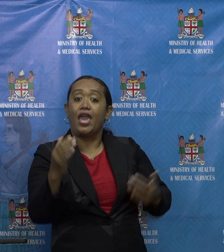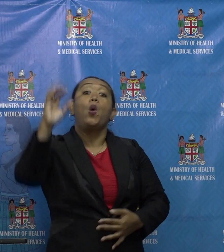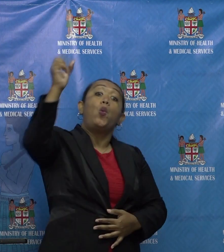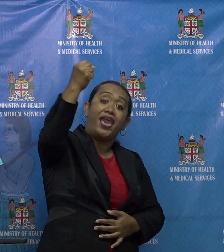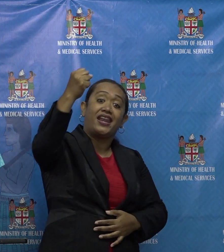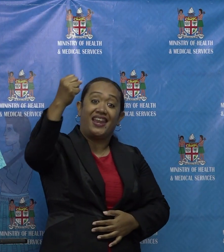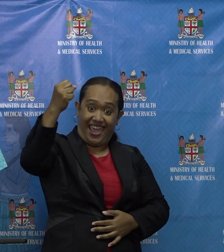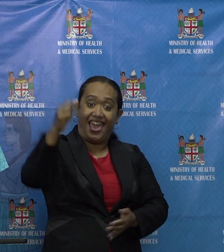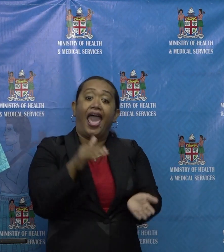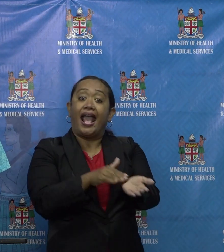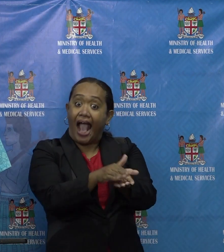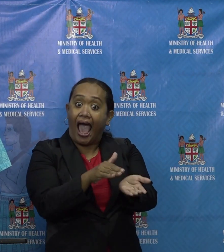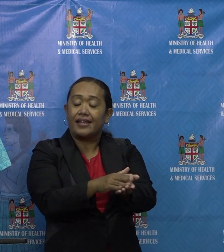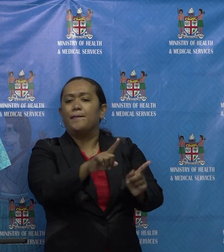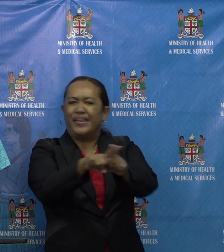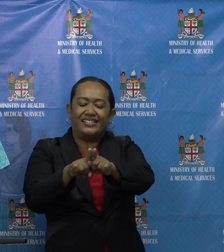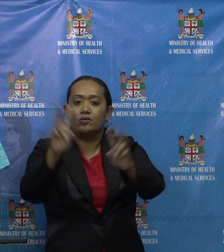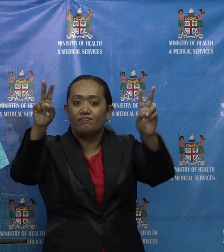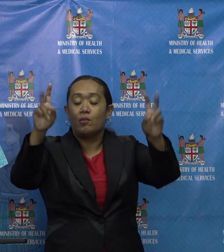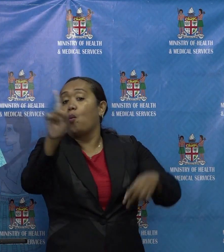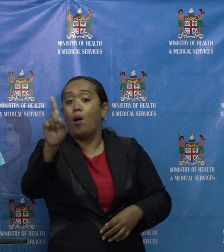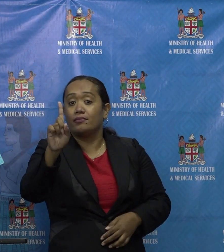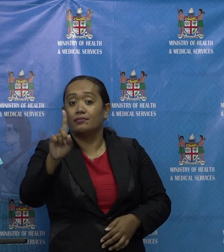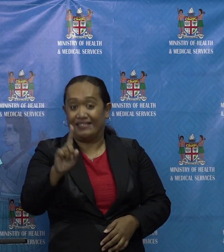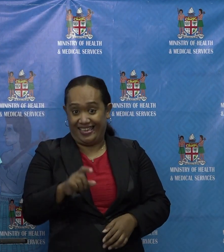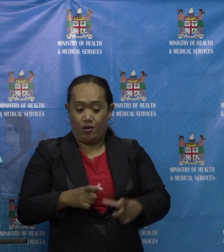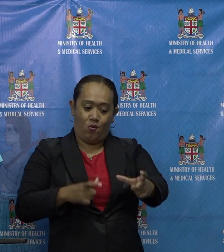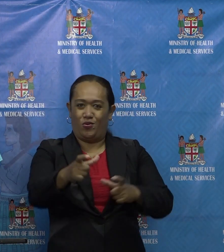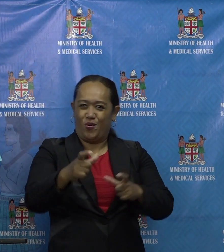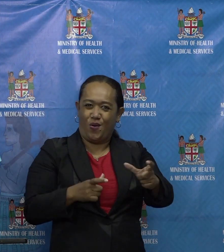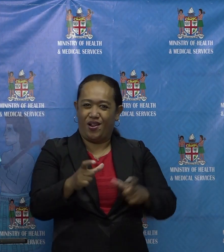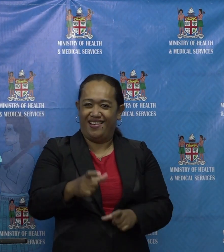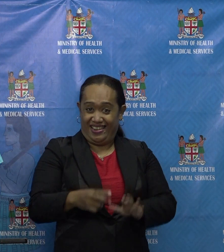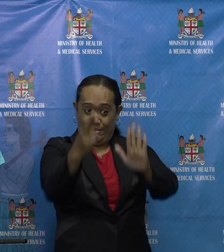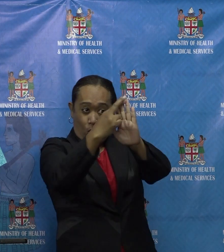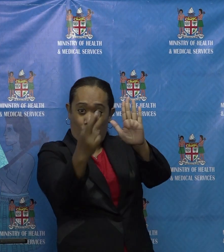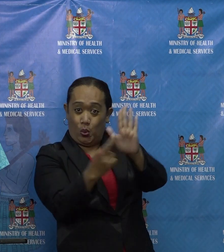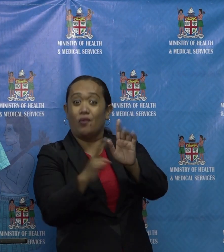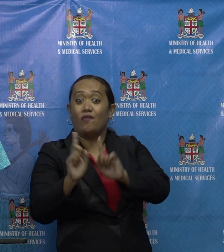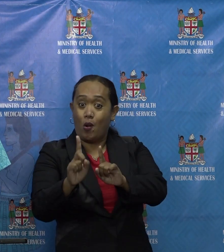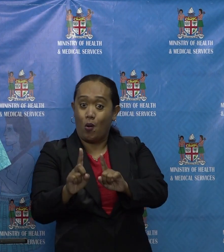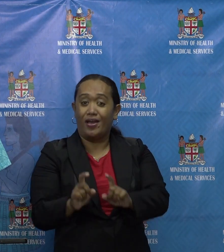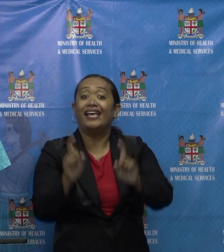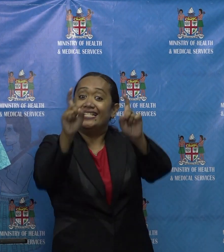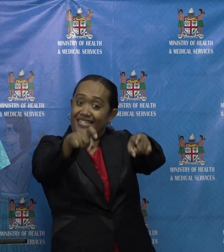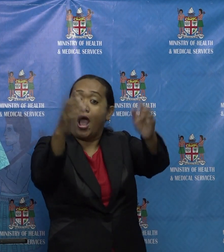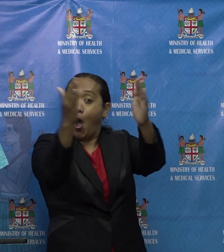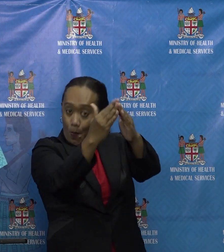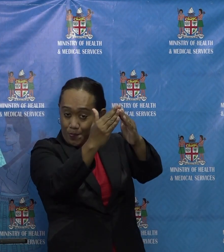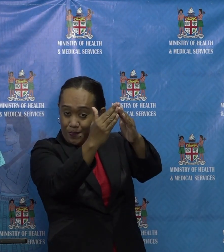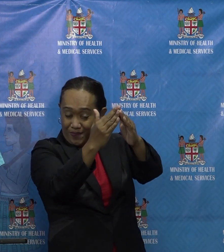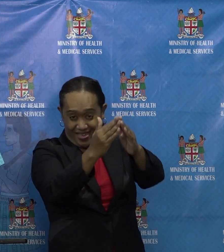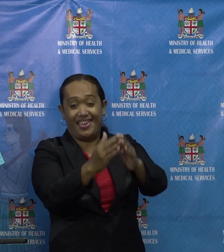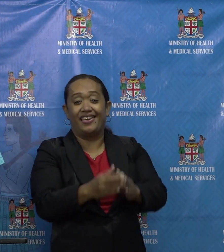the practice COVID safe measures at all times card, the stay at home card, the